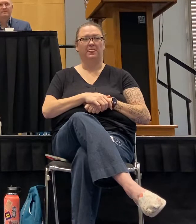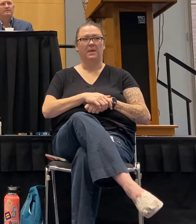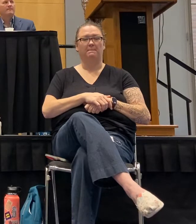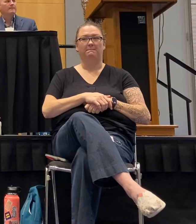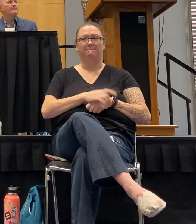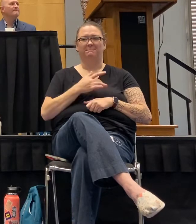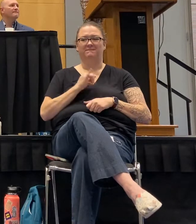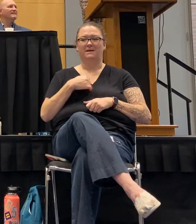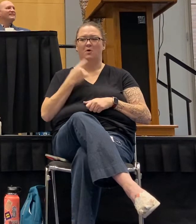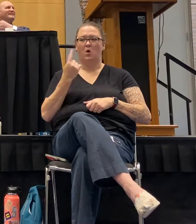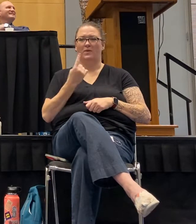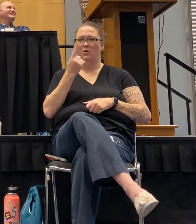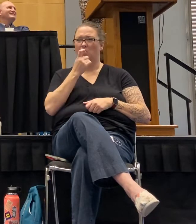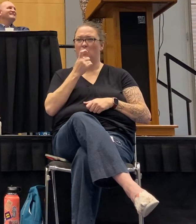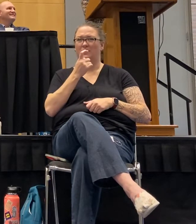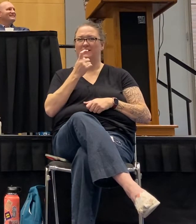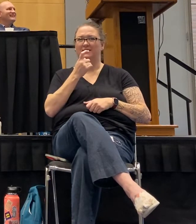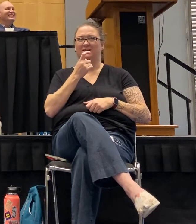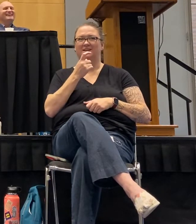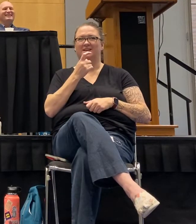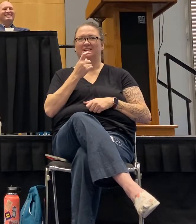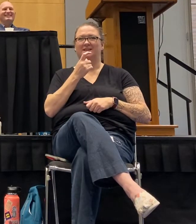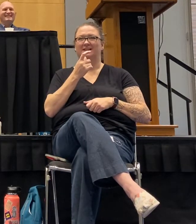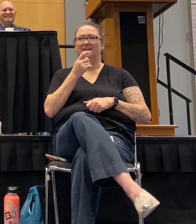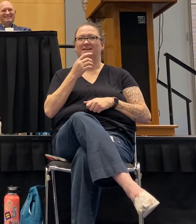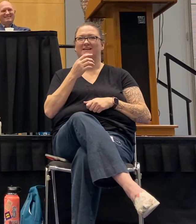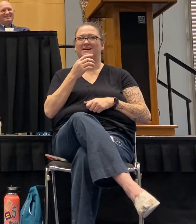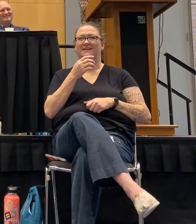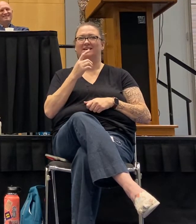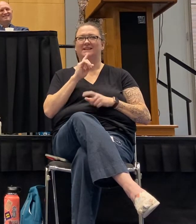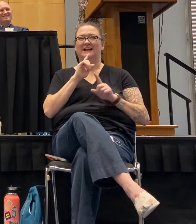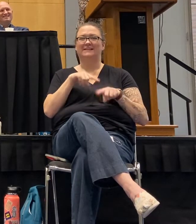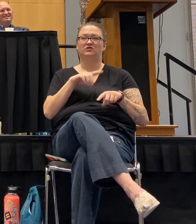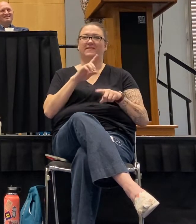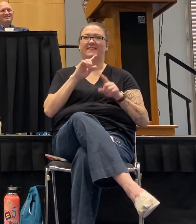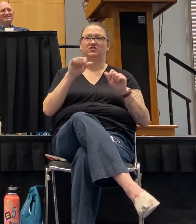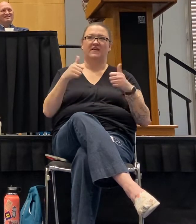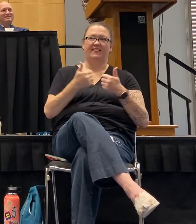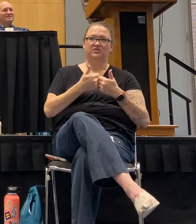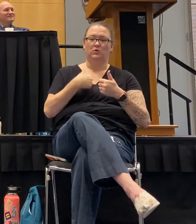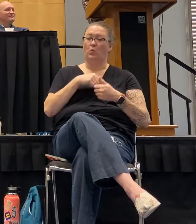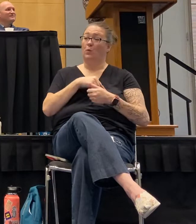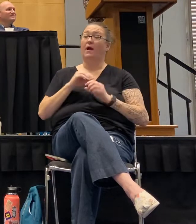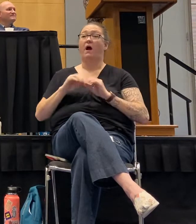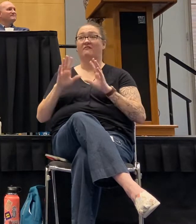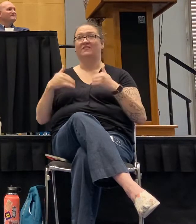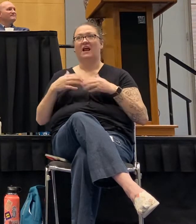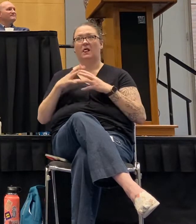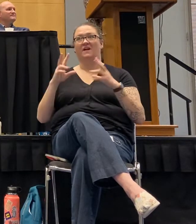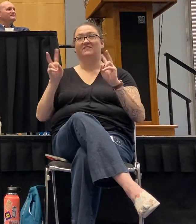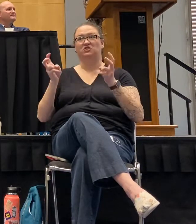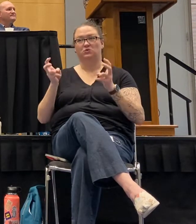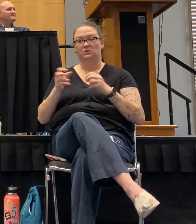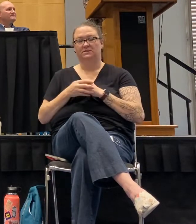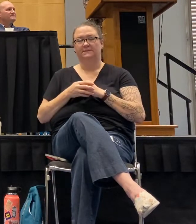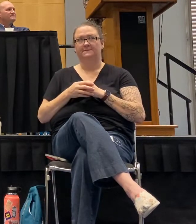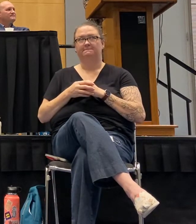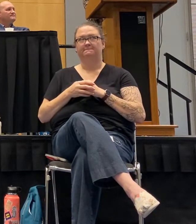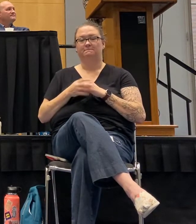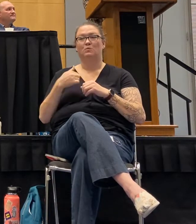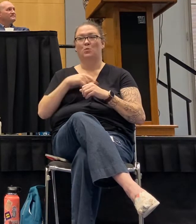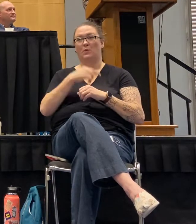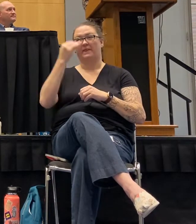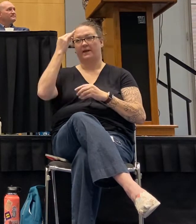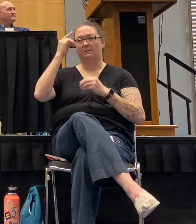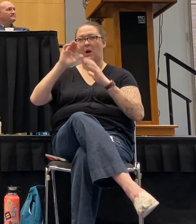I feel like I'm always the one presenting the challenges. So we obviously had a lot of issues, and we were thinking